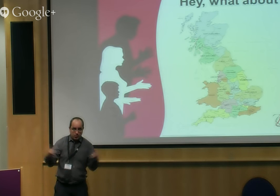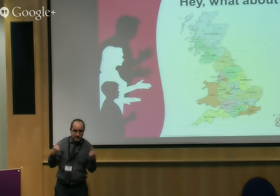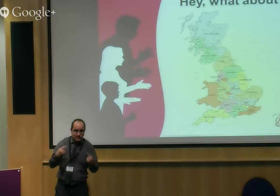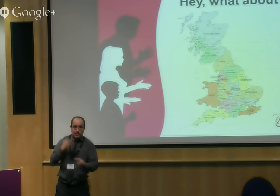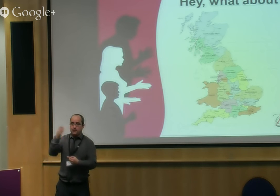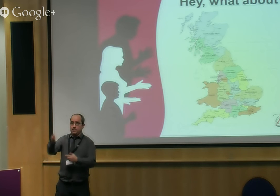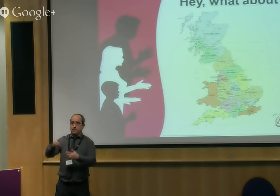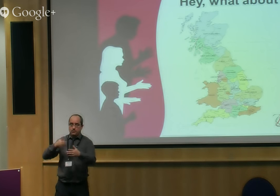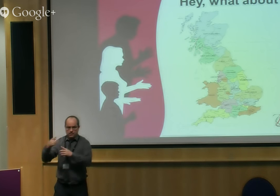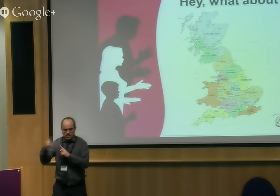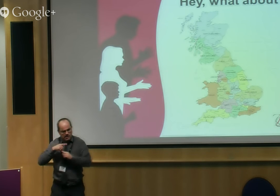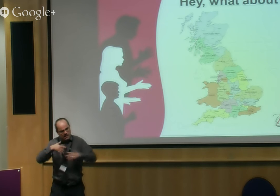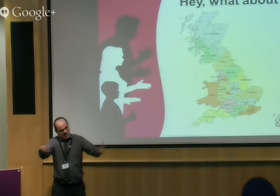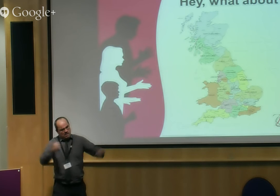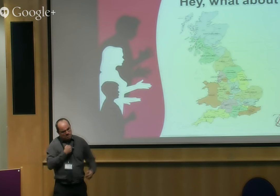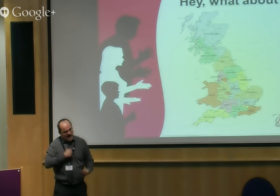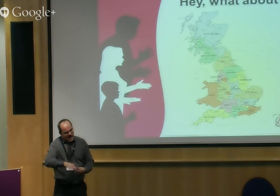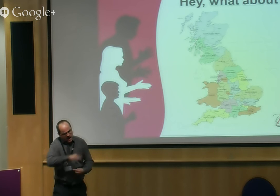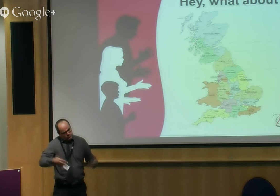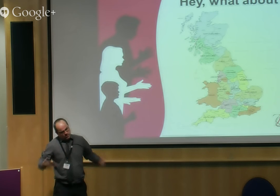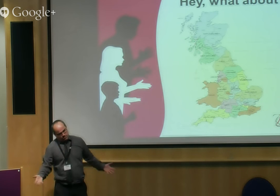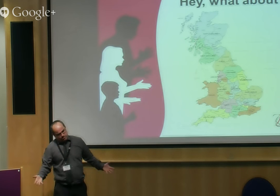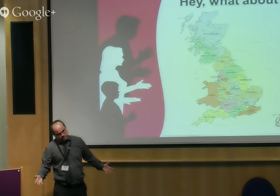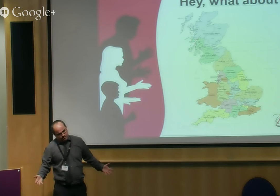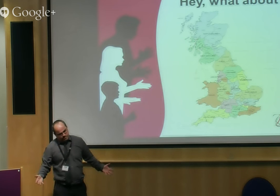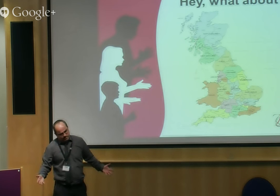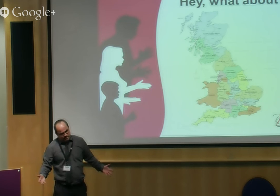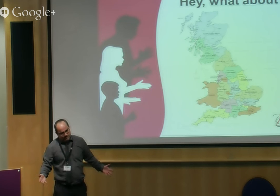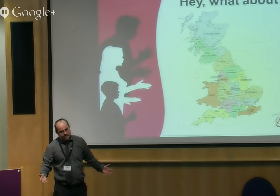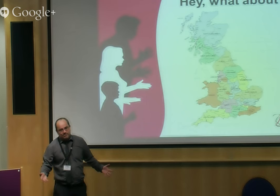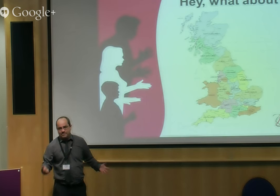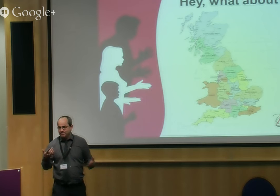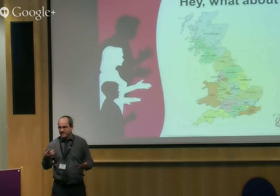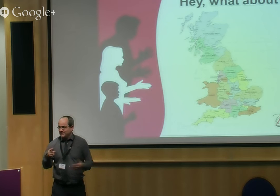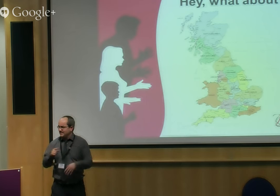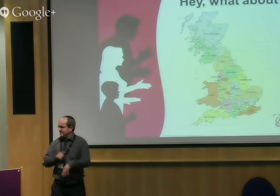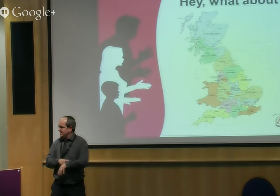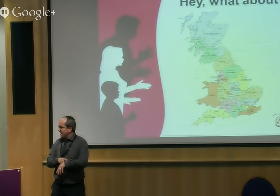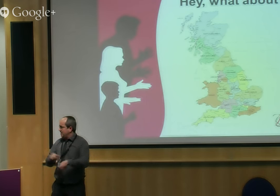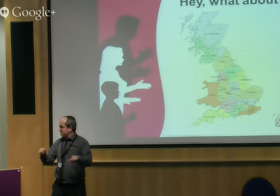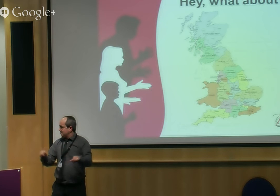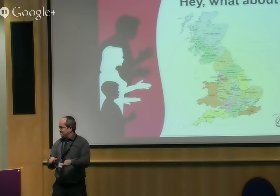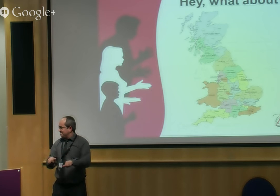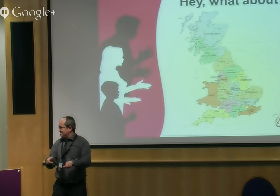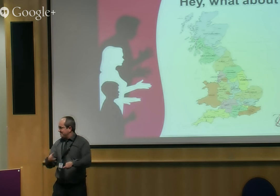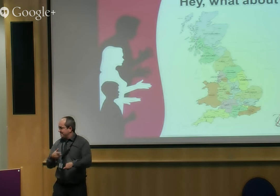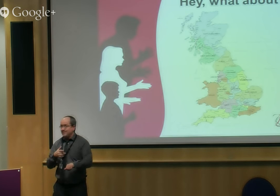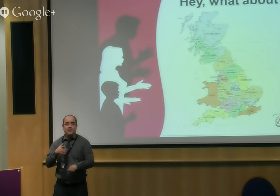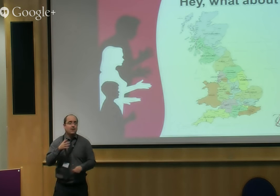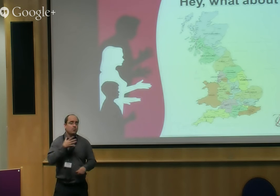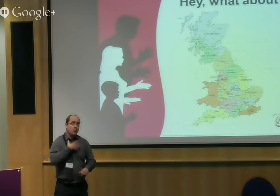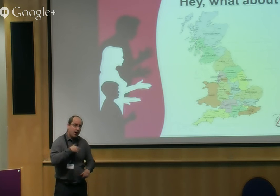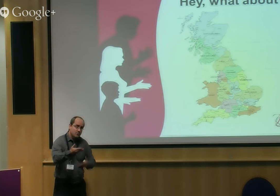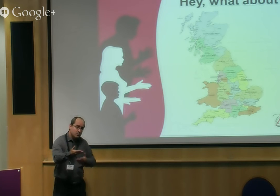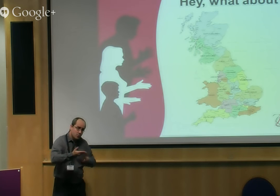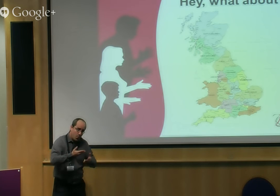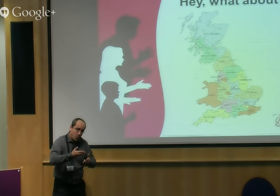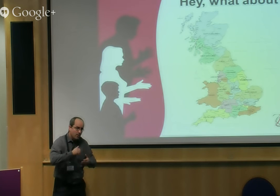I've had, and I know what people have said to me. I meet people every day and they say, my area hasn't signed. Now, I've run out of time.